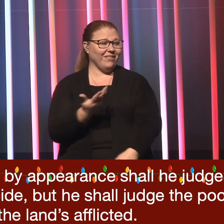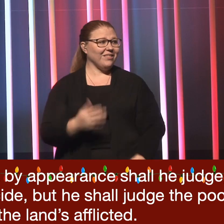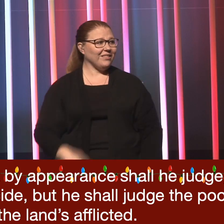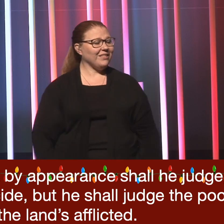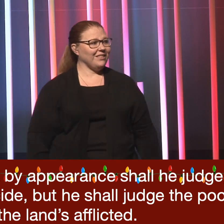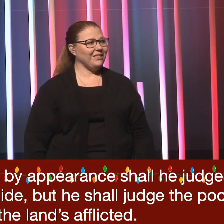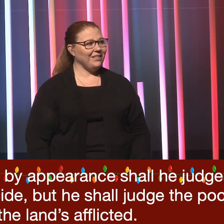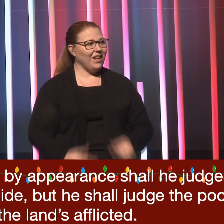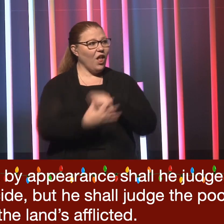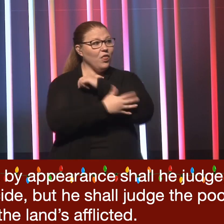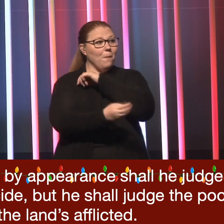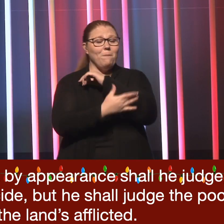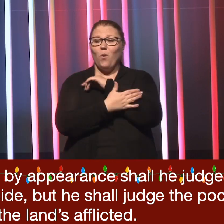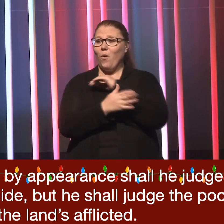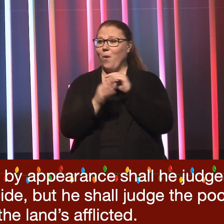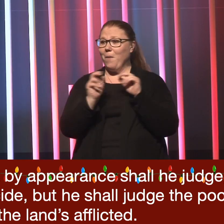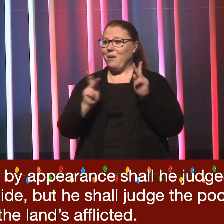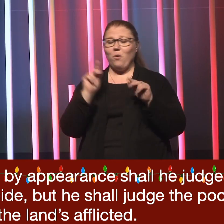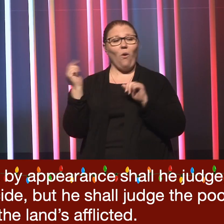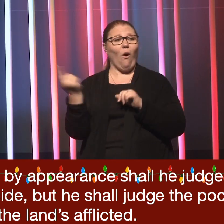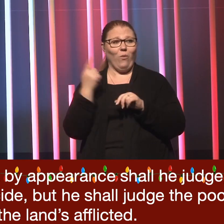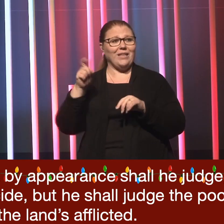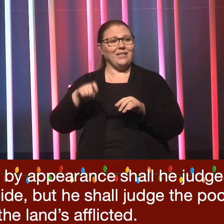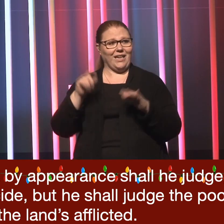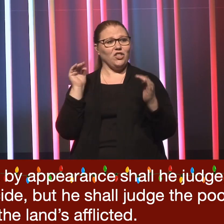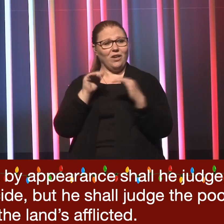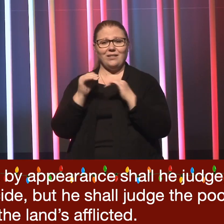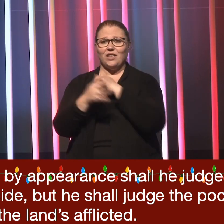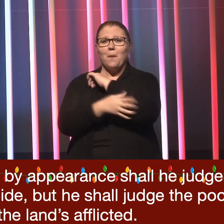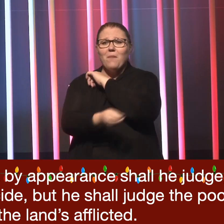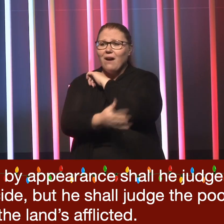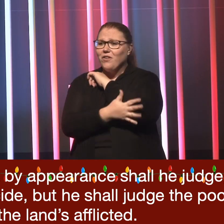poor always need justice. Poverty is always